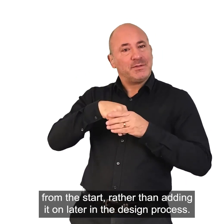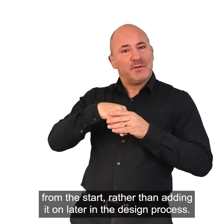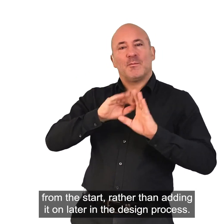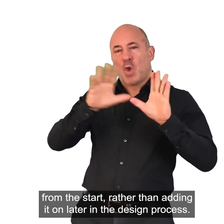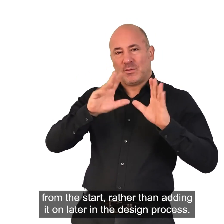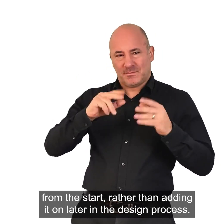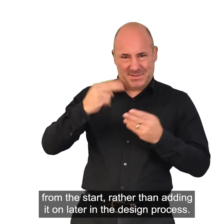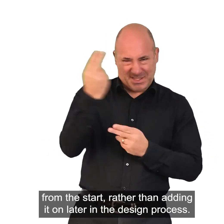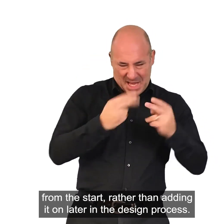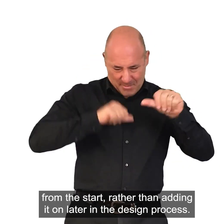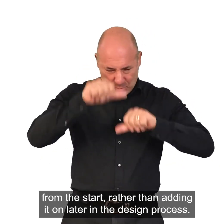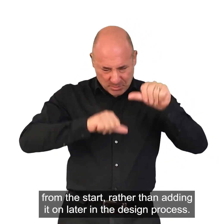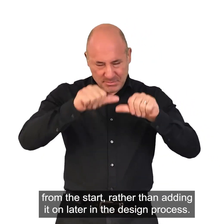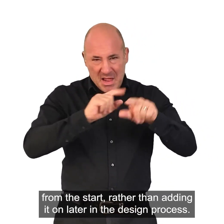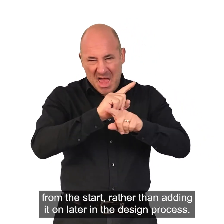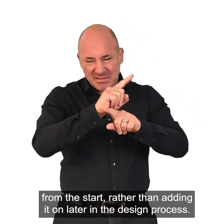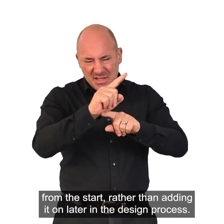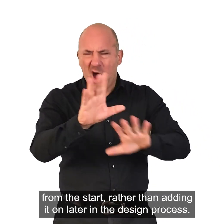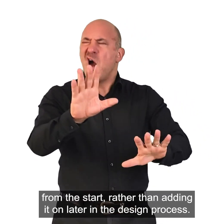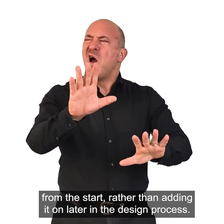on later in the design process.